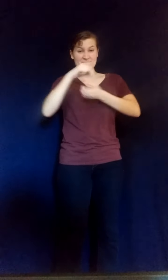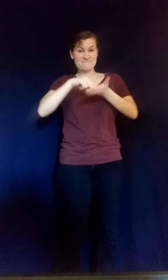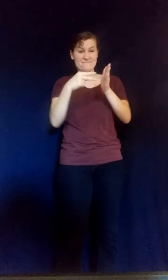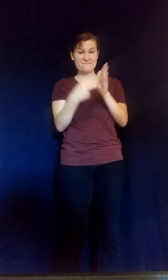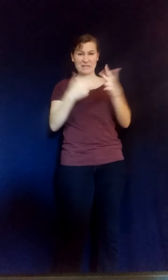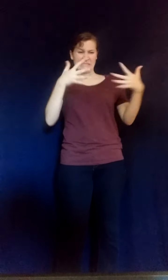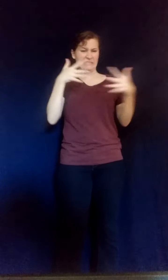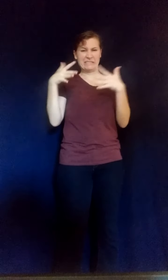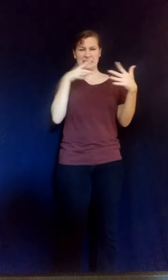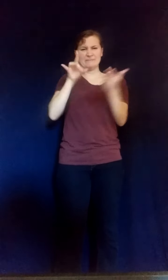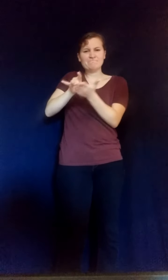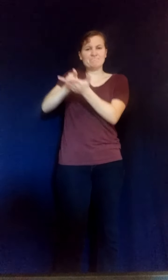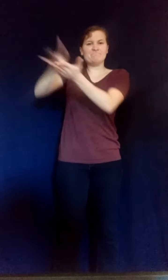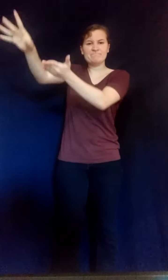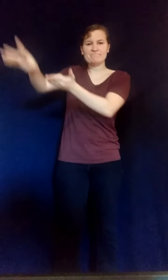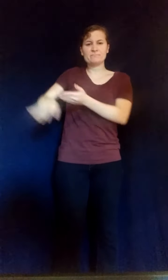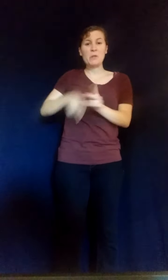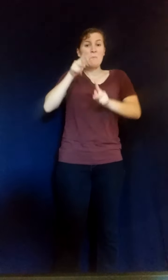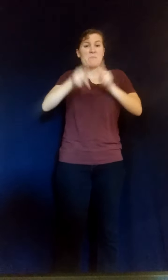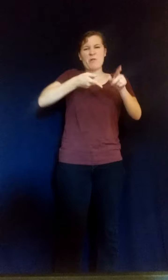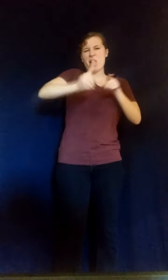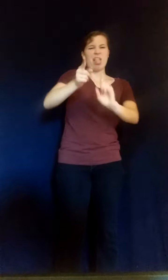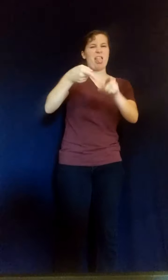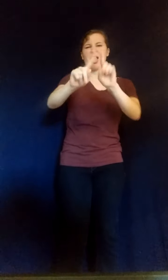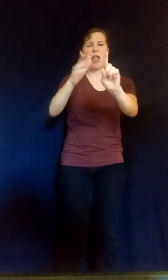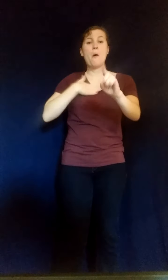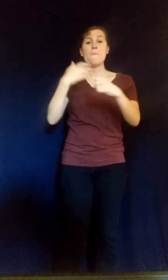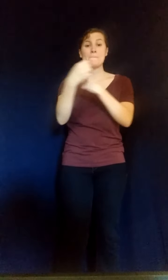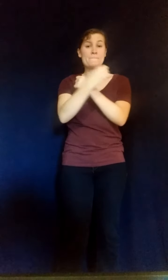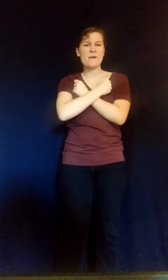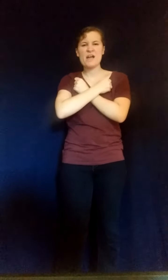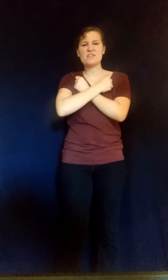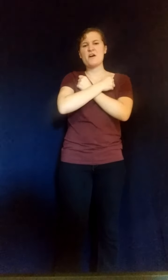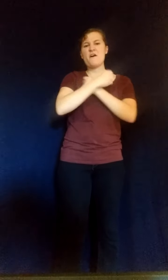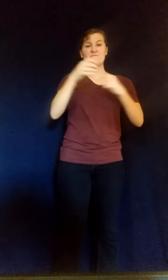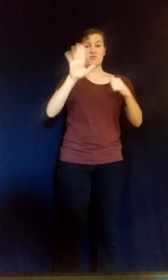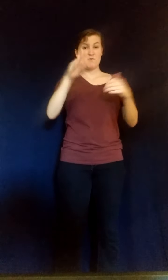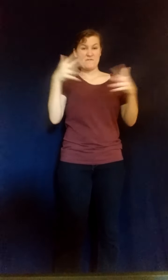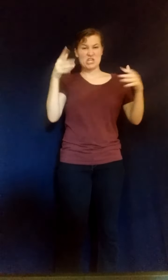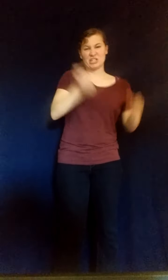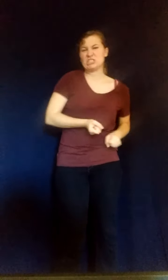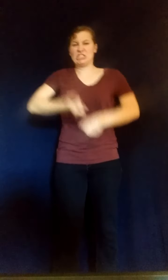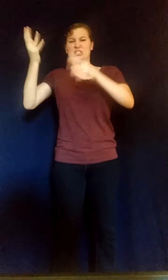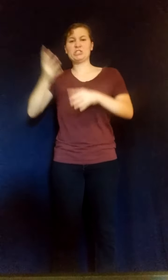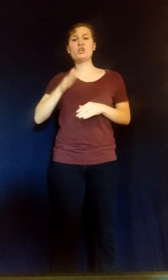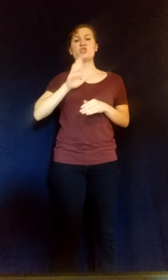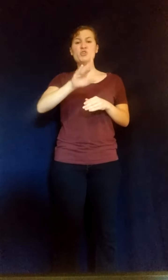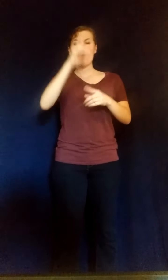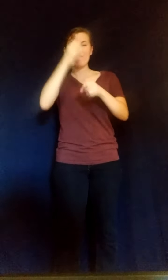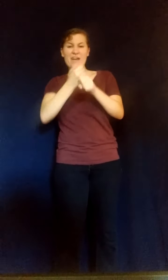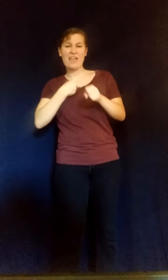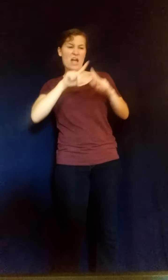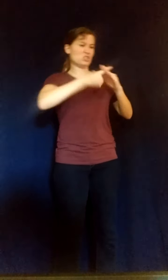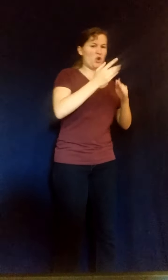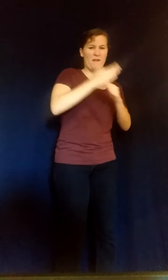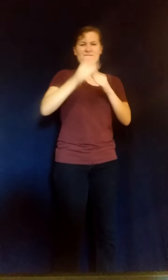to anxiety. When they cast stones, my love casts out fear. I am the author and finisher of your fate. I've never started a work